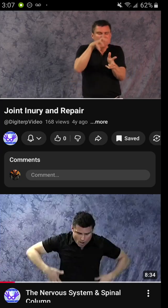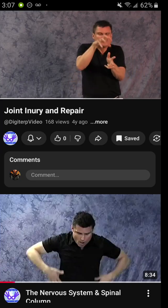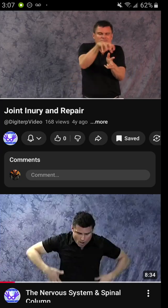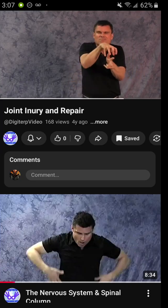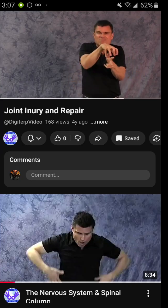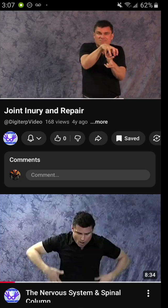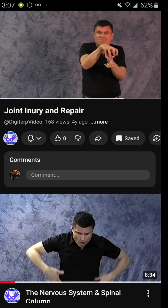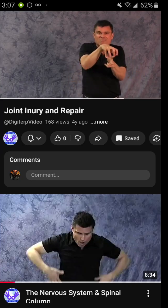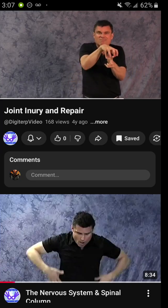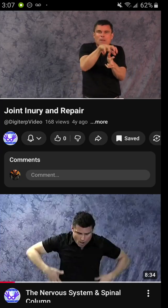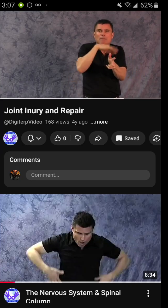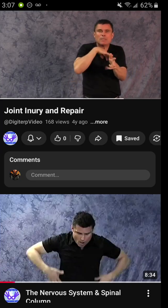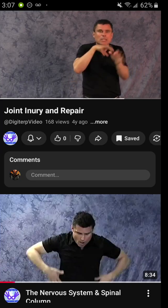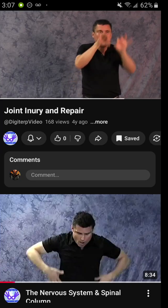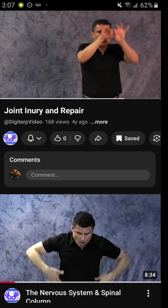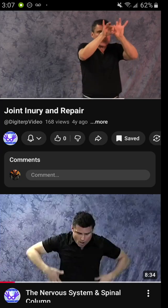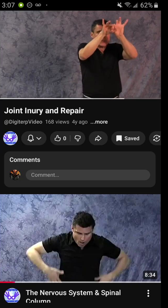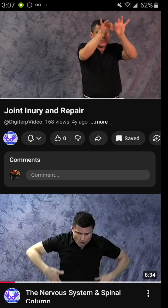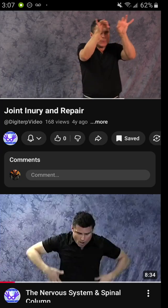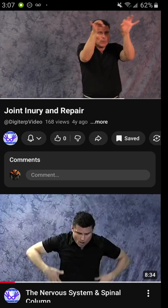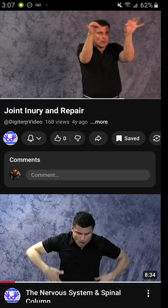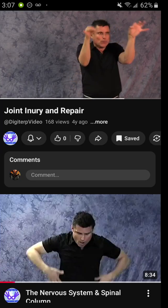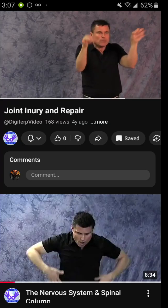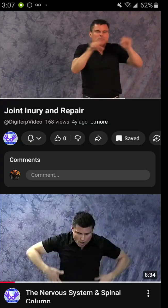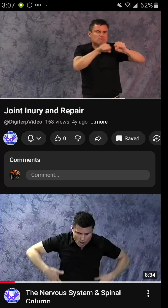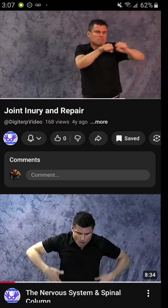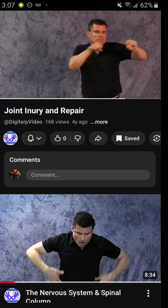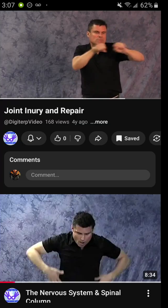the padding,